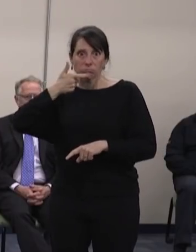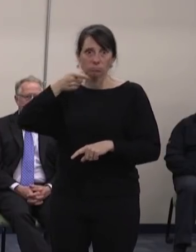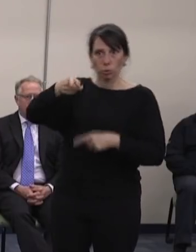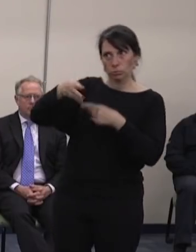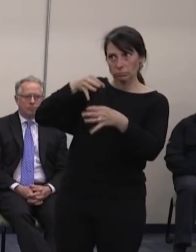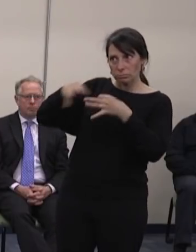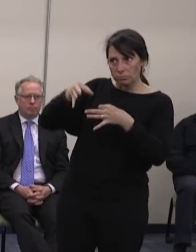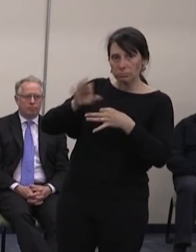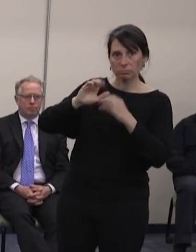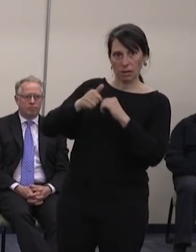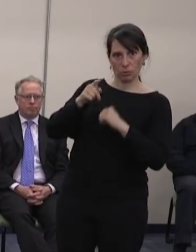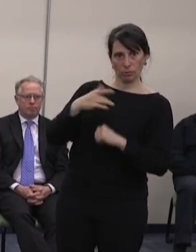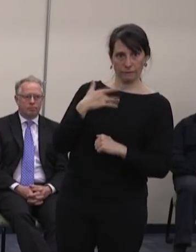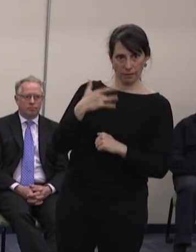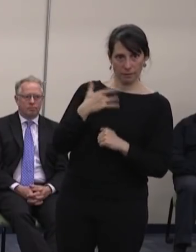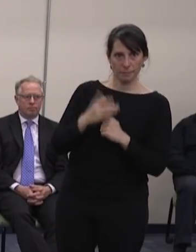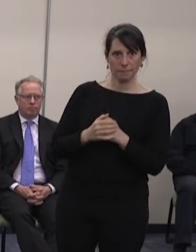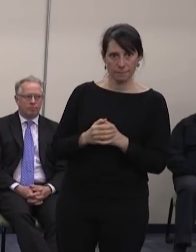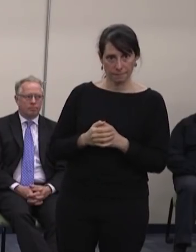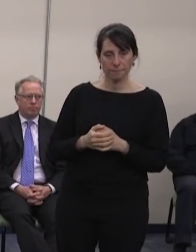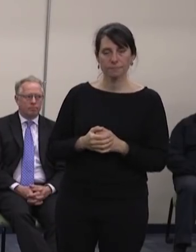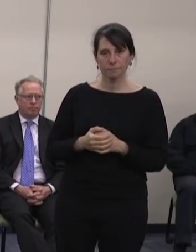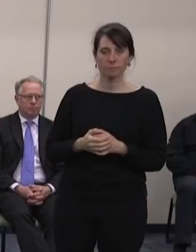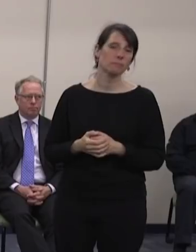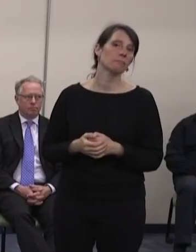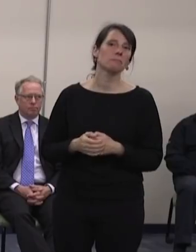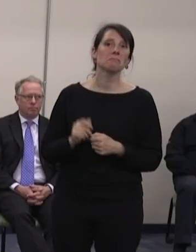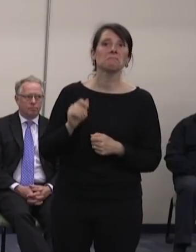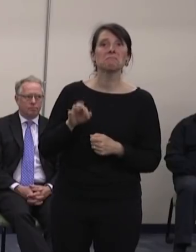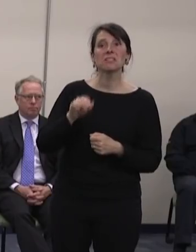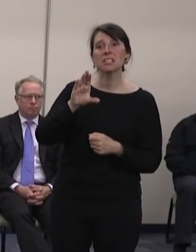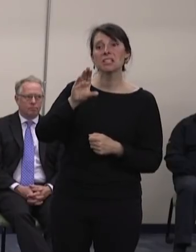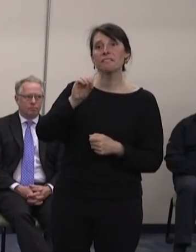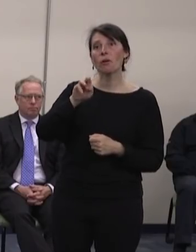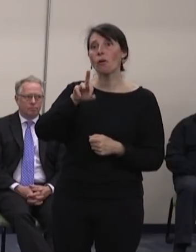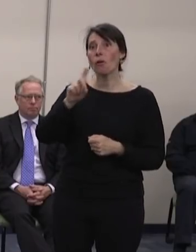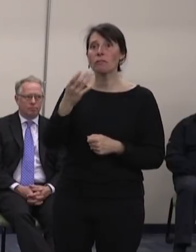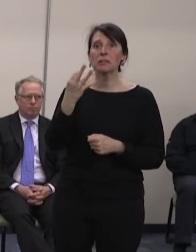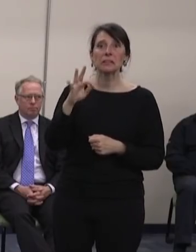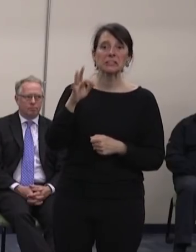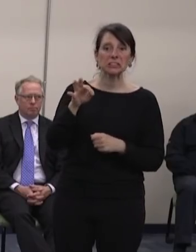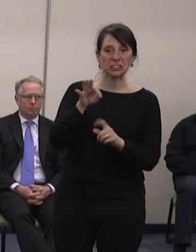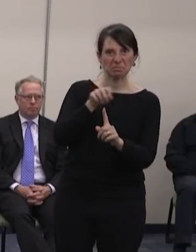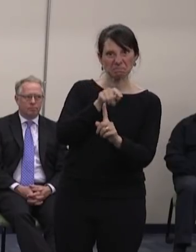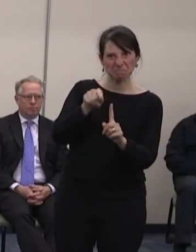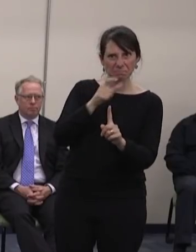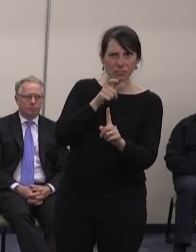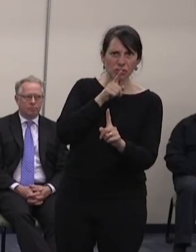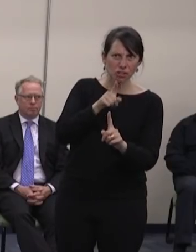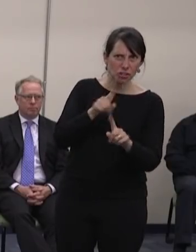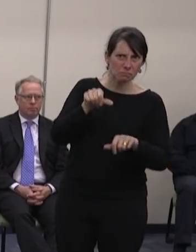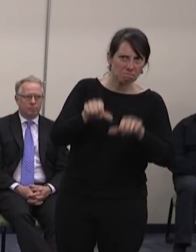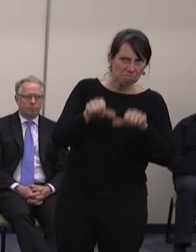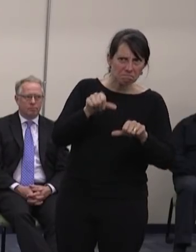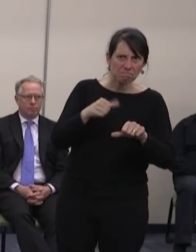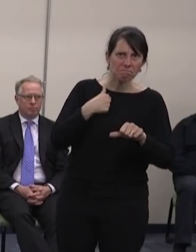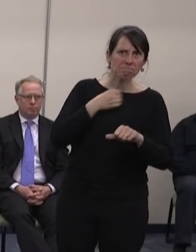If you have general concerns about COVID-19, please visit buncombeready.org.